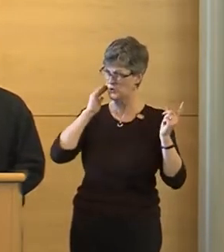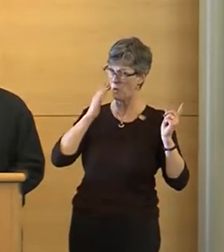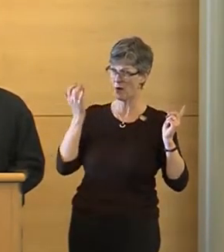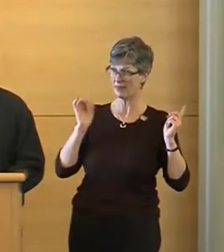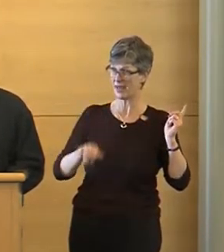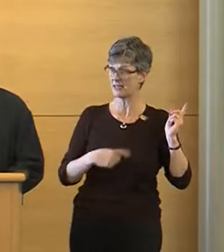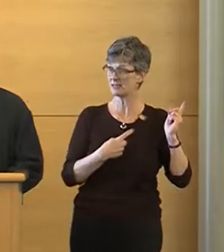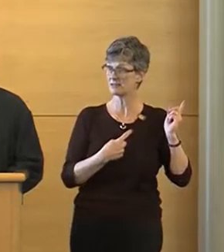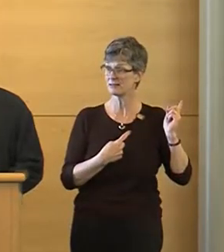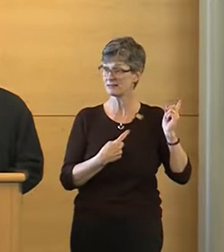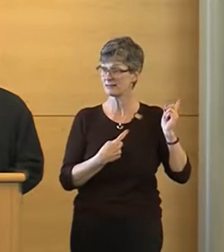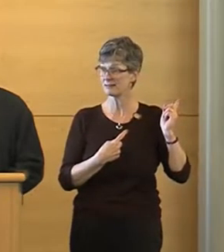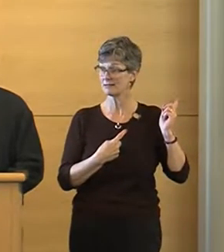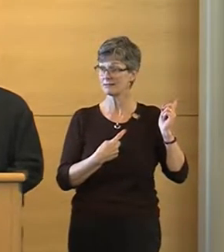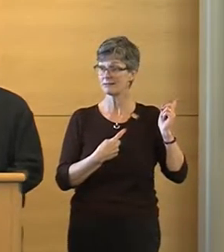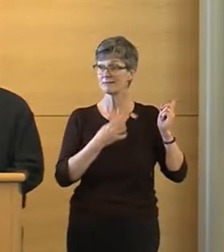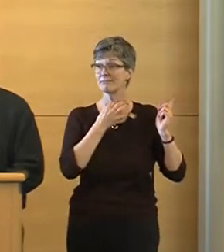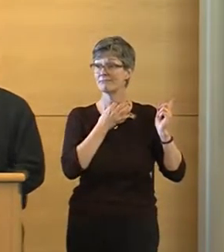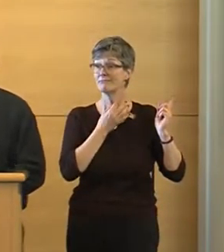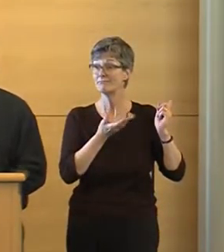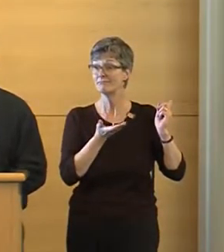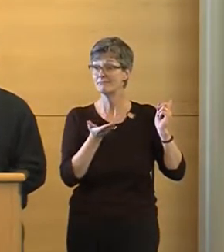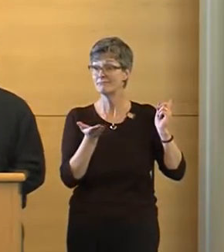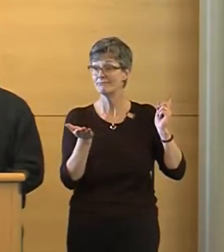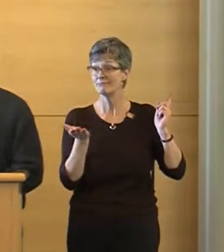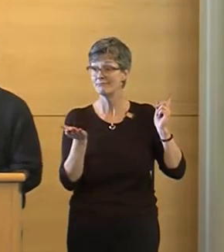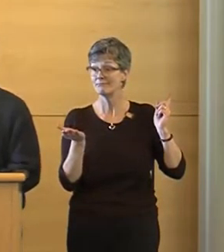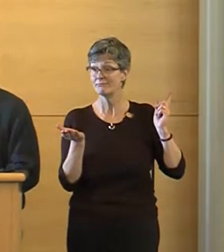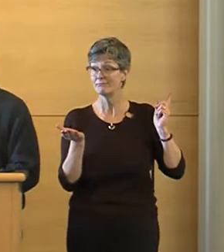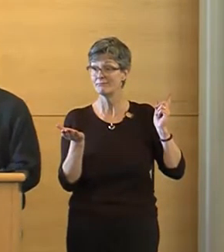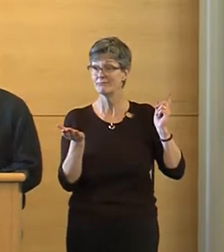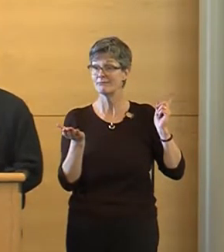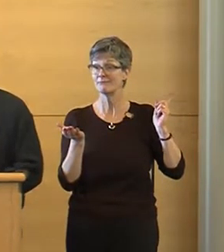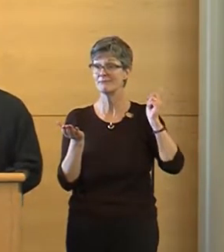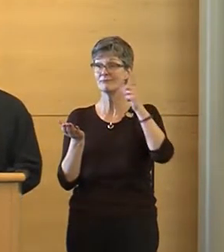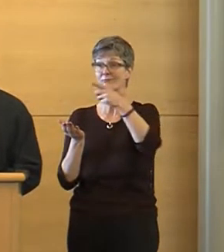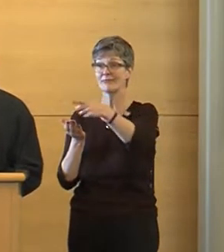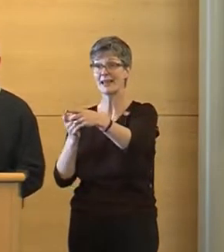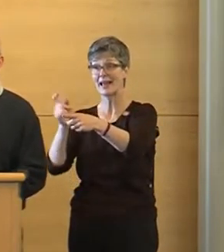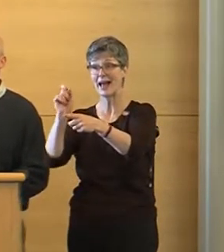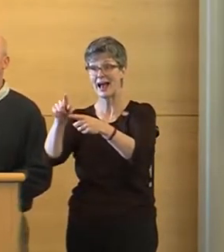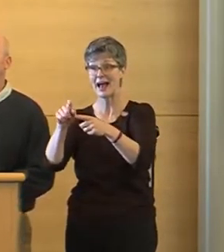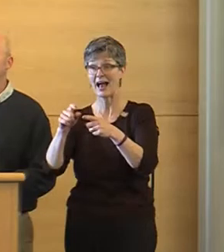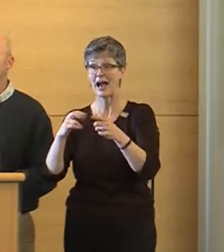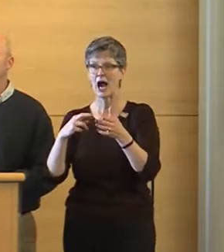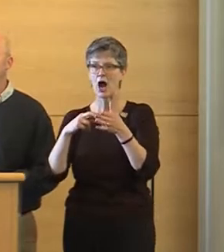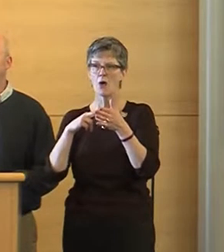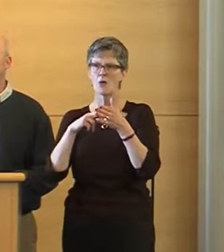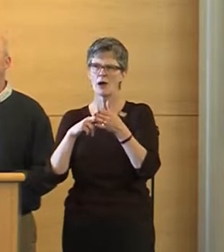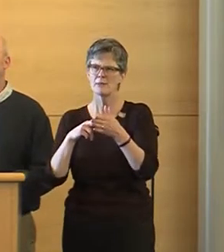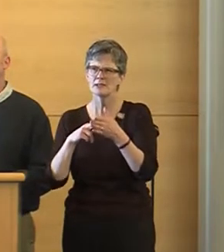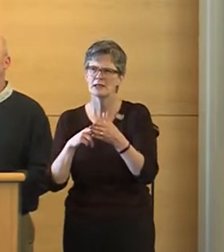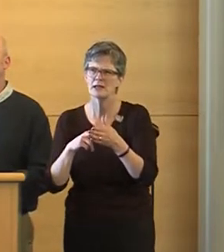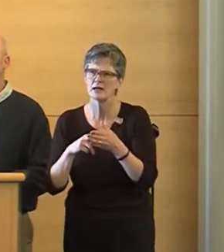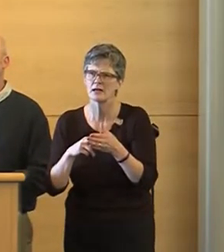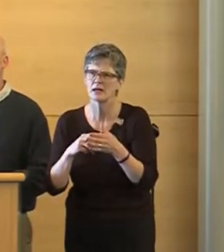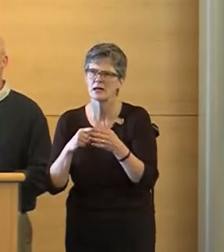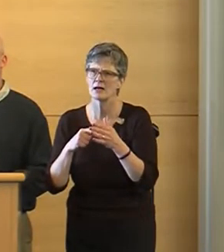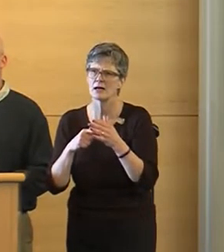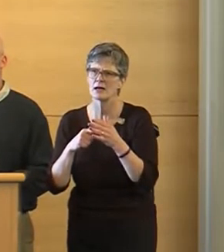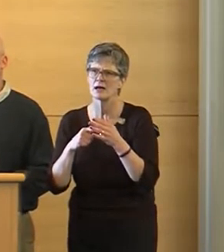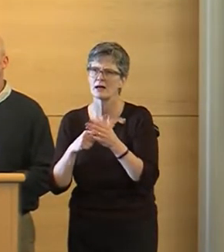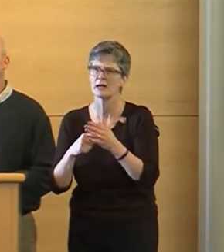dots, and you know they're all interconnected. Some are big, some are small, and ultimately it creates this really huge, brilliant thing.